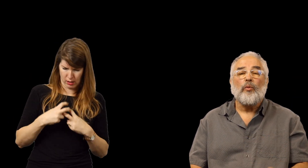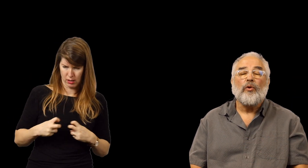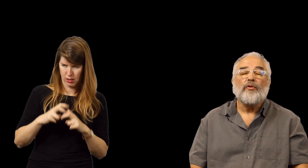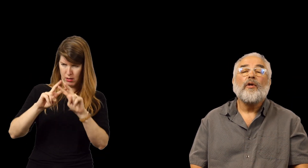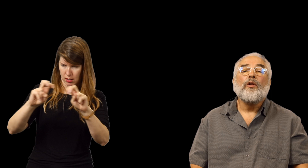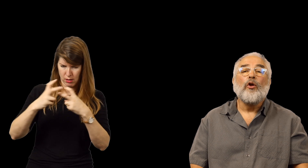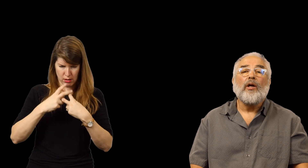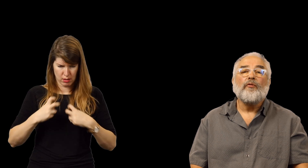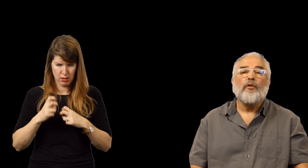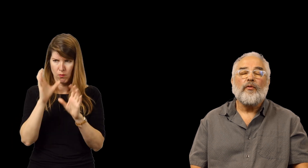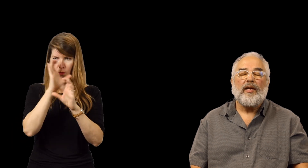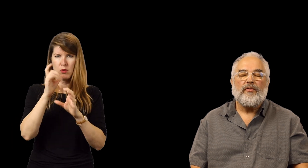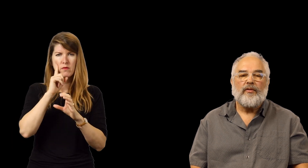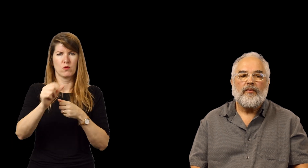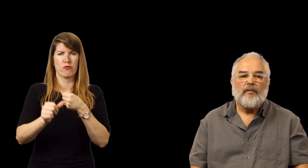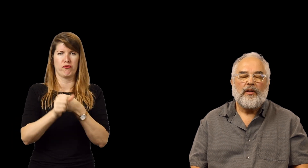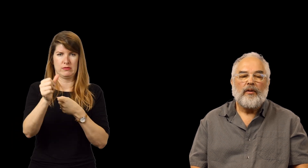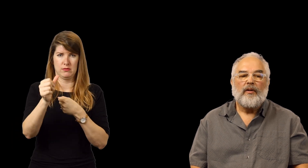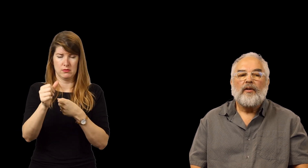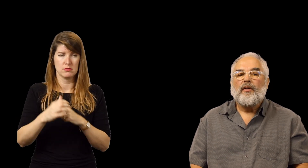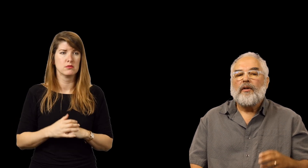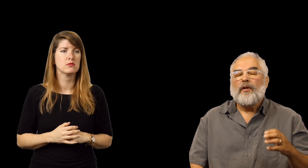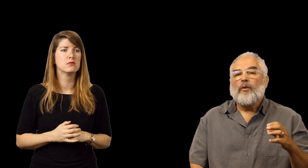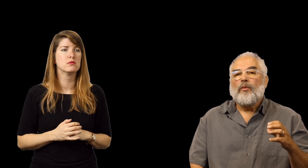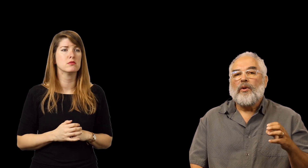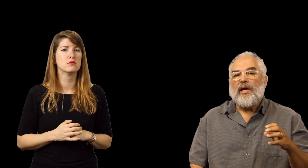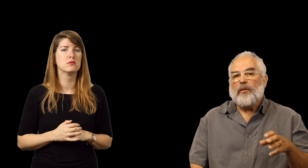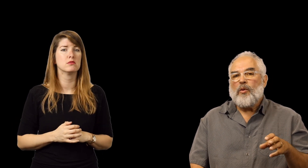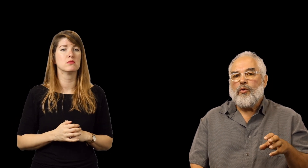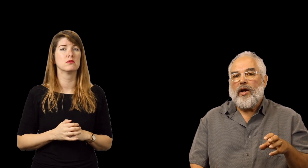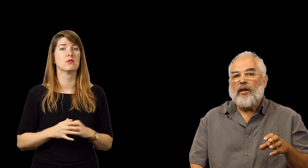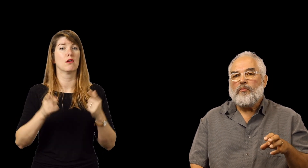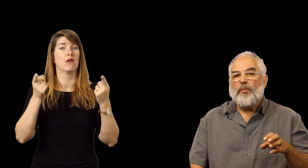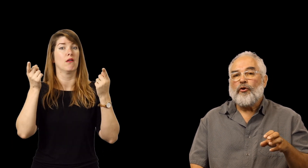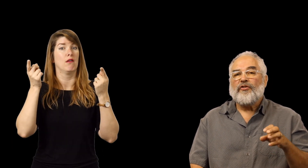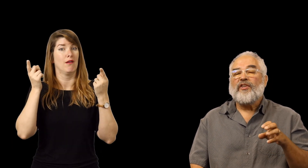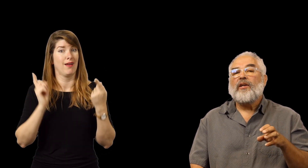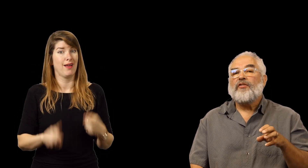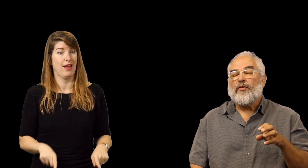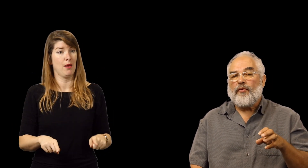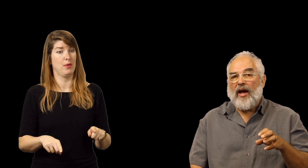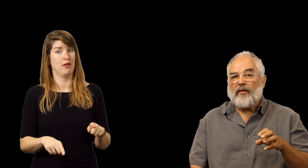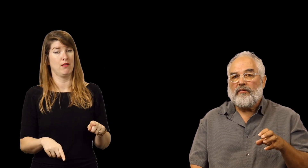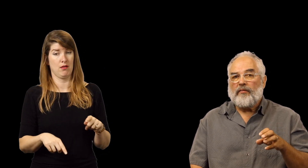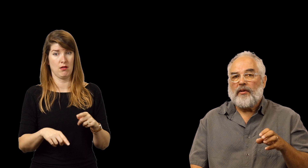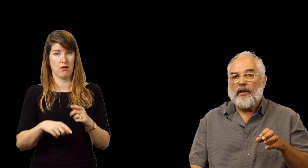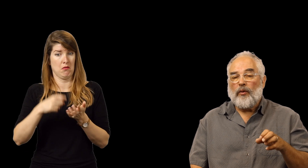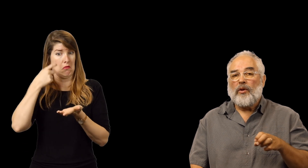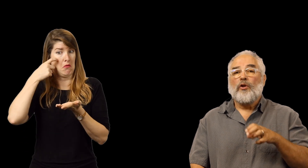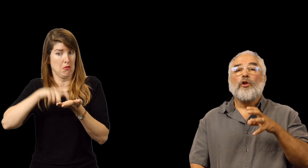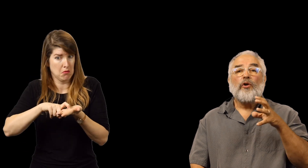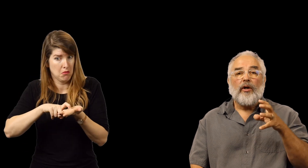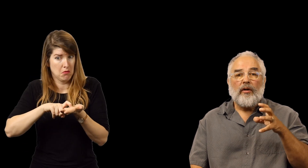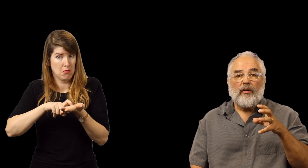the inner world, looking for threats. When the animal brain perceives a threat, it will